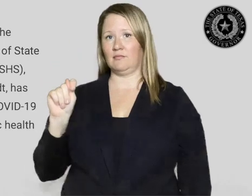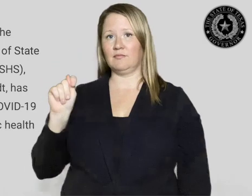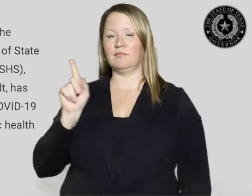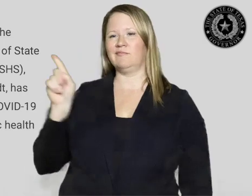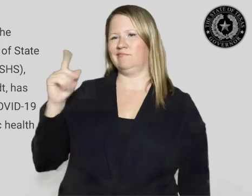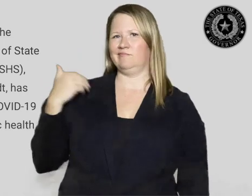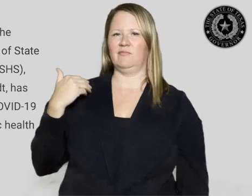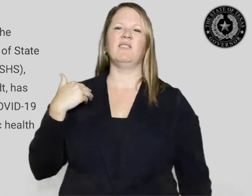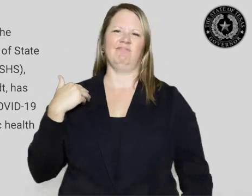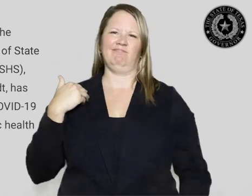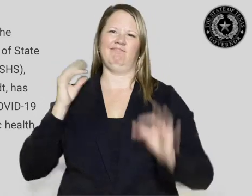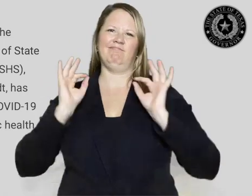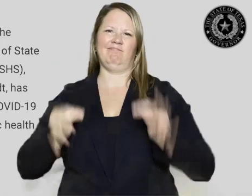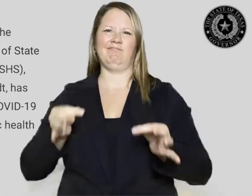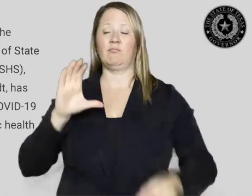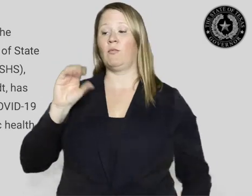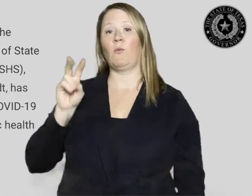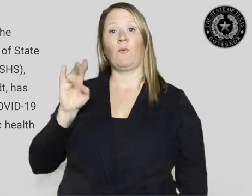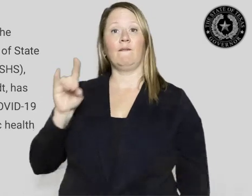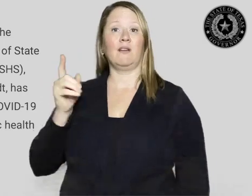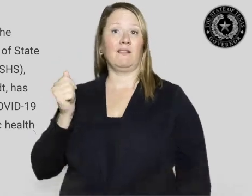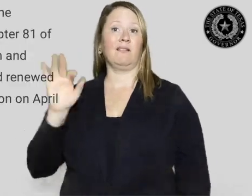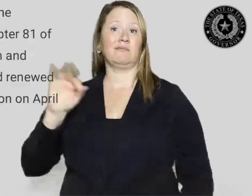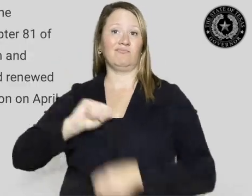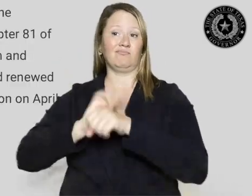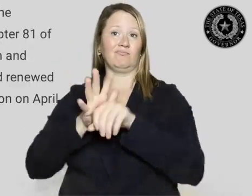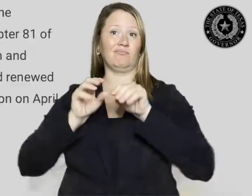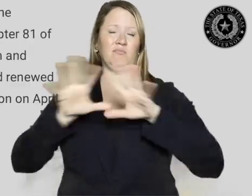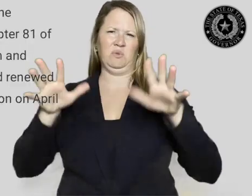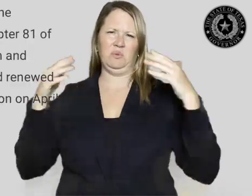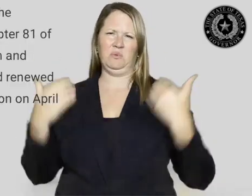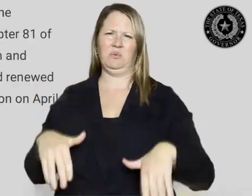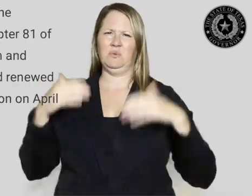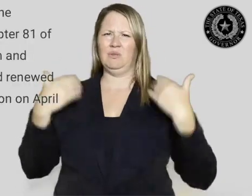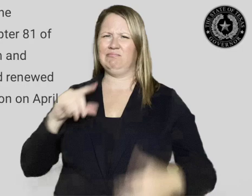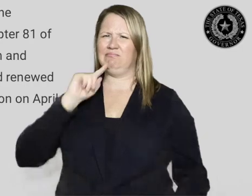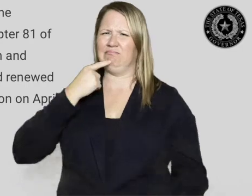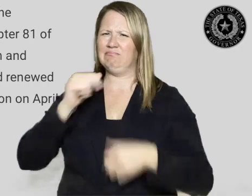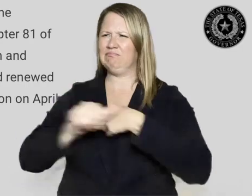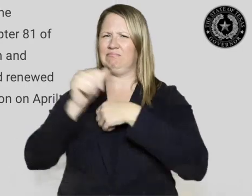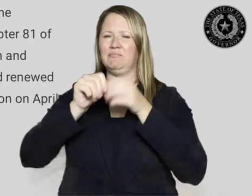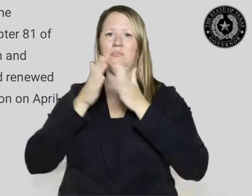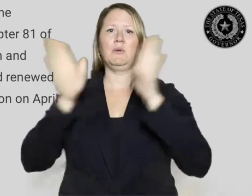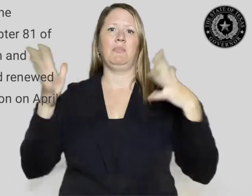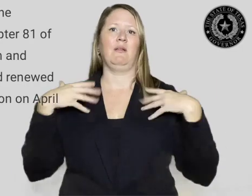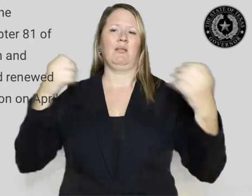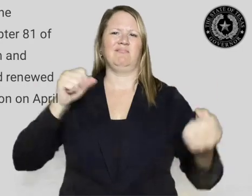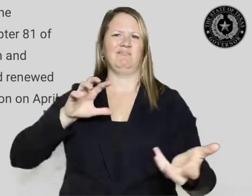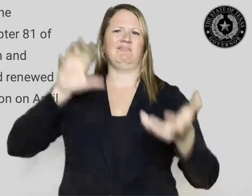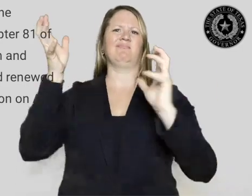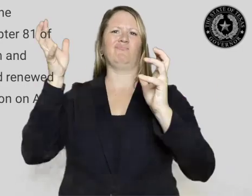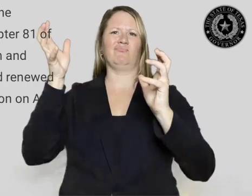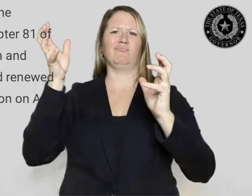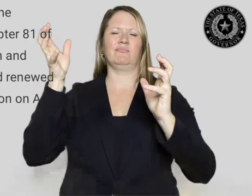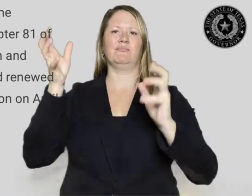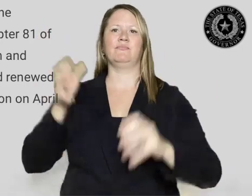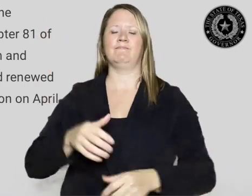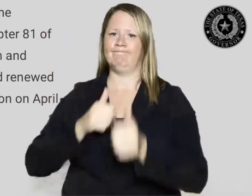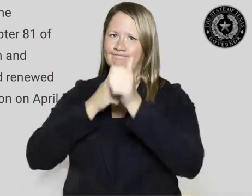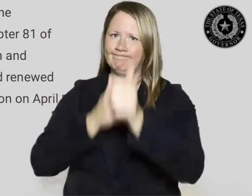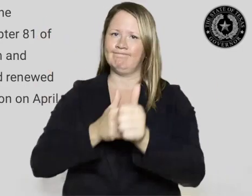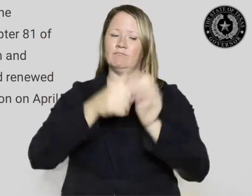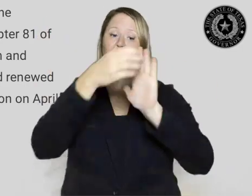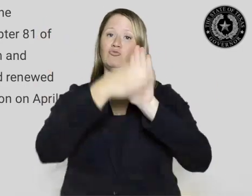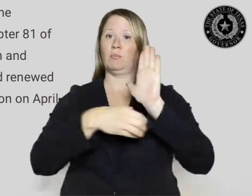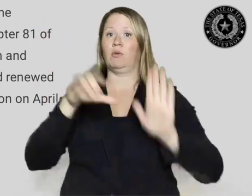that COVID-19 represents a public health disaster within the meaning of Chapter 81 of the Texas Health